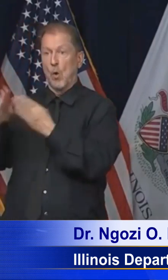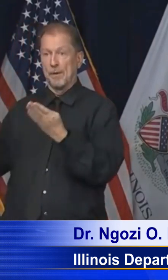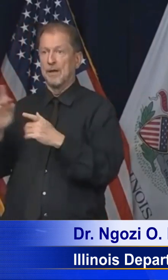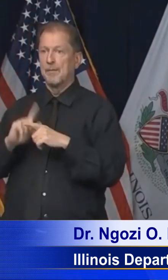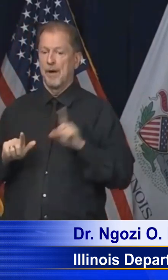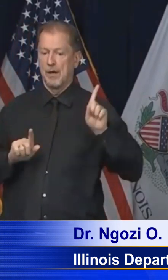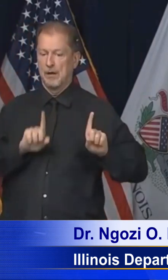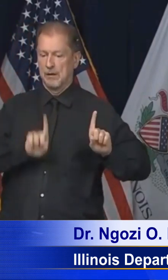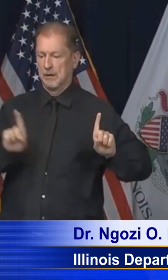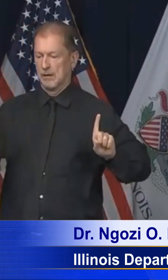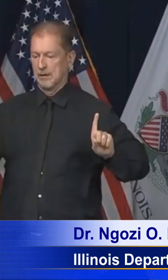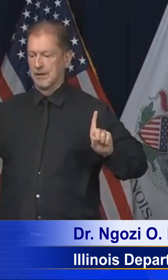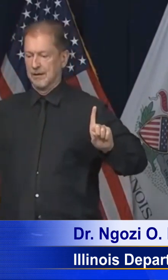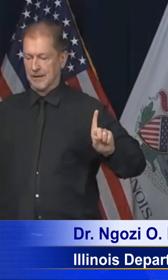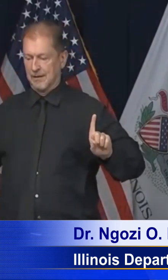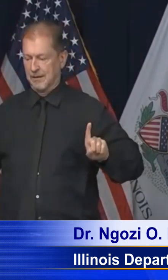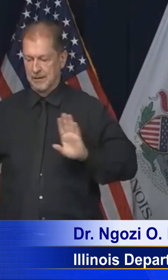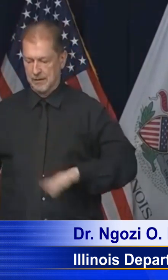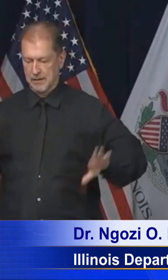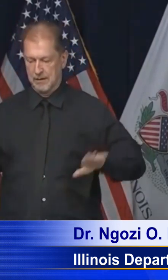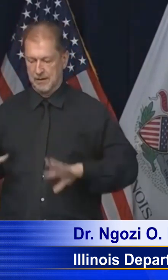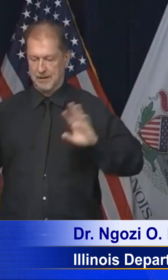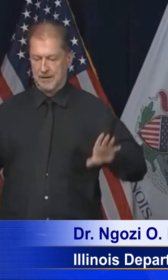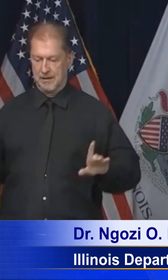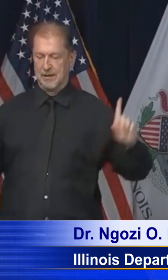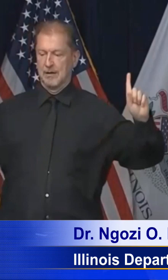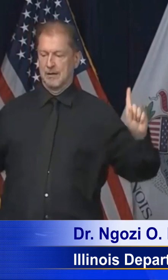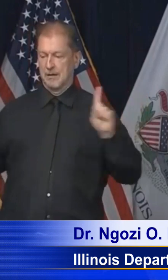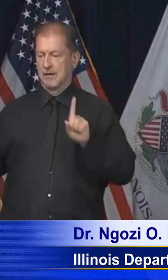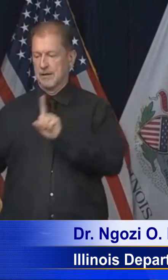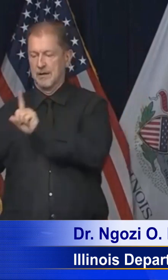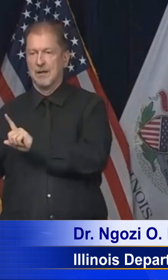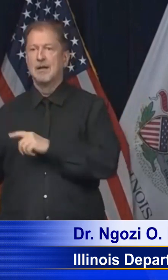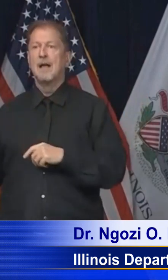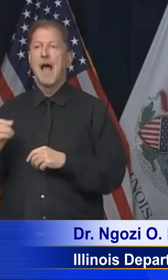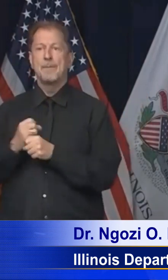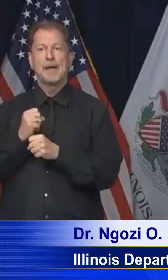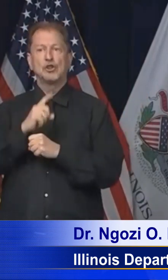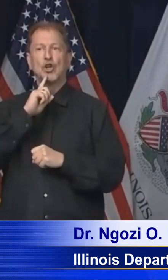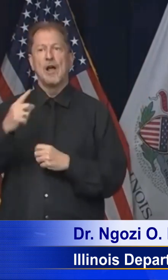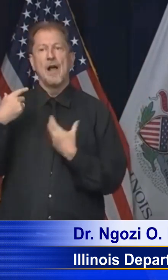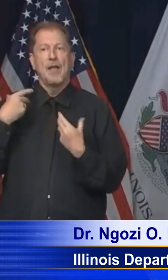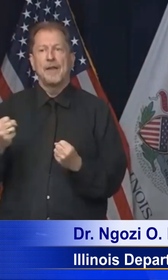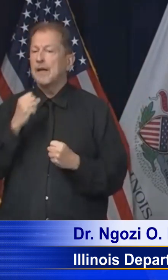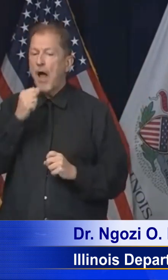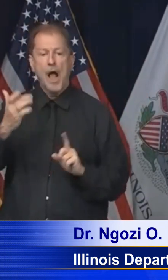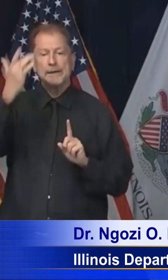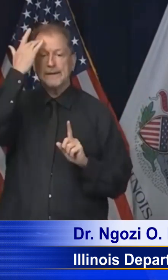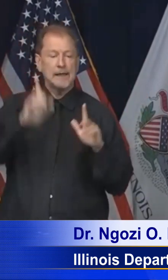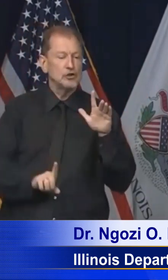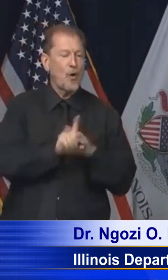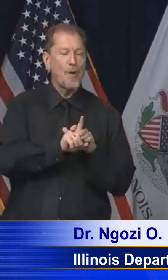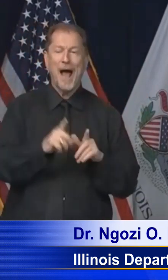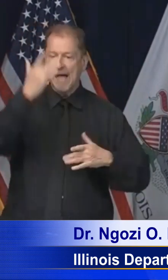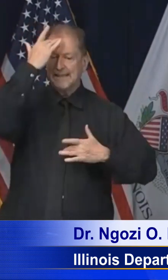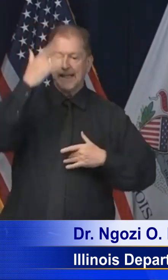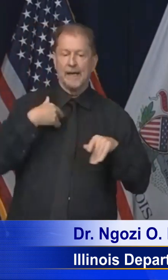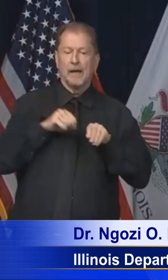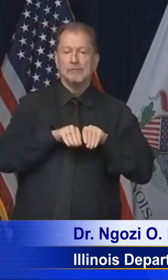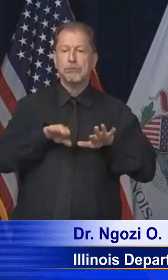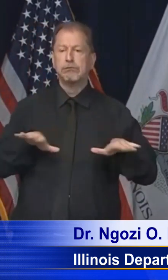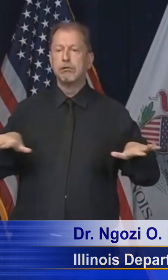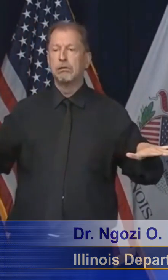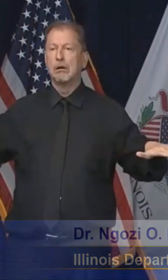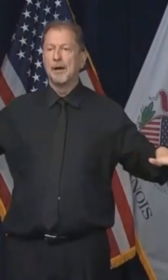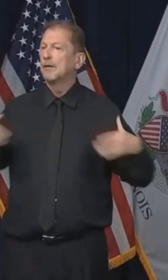promote social distancing, that we have to make sure that people who are coming to work are in fact healthy. We don't want any sick workers at work that could now